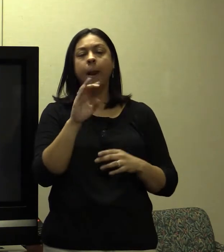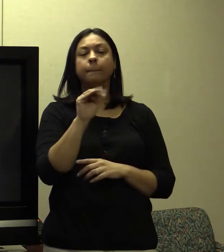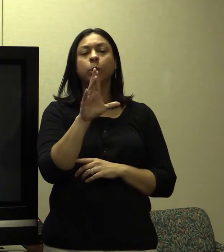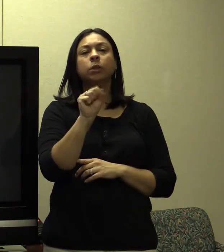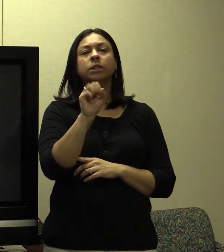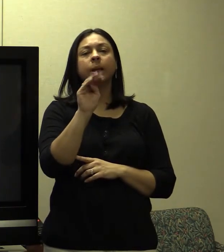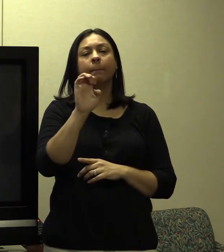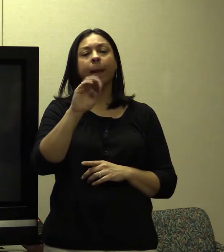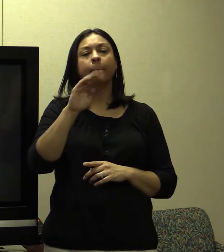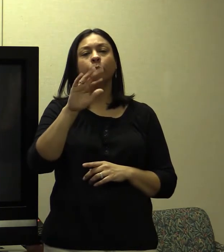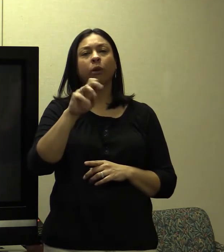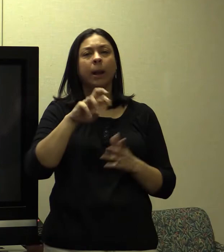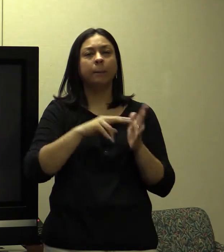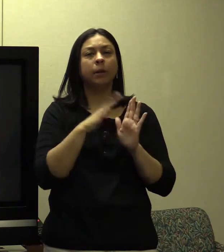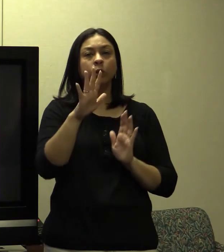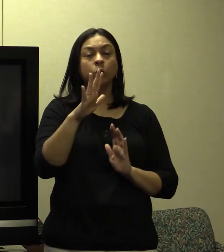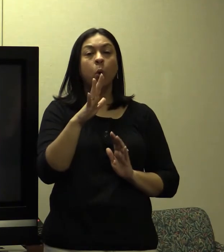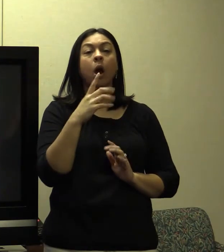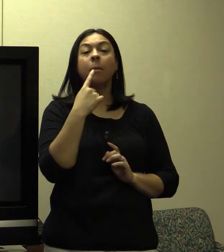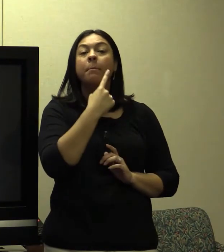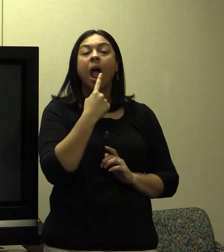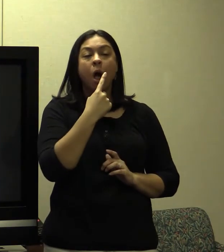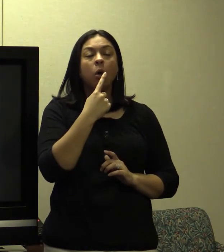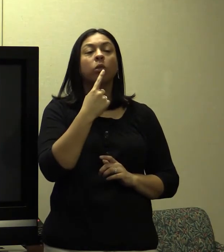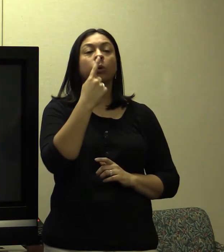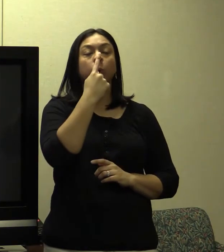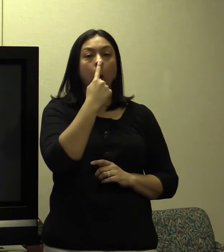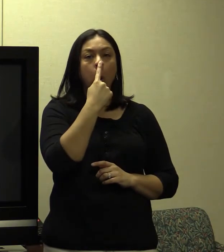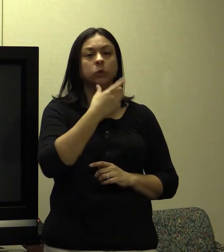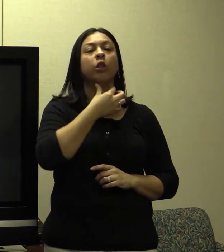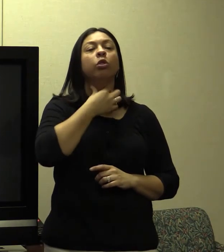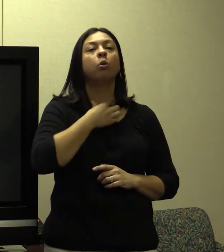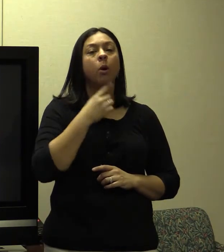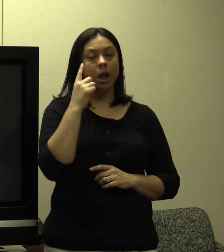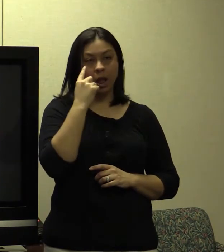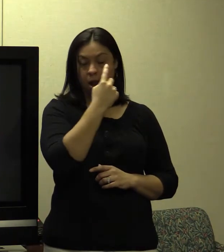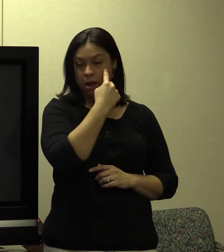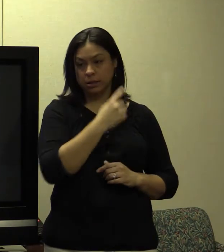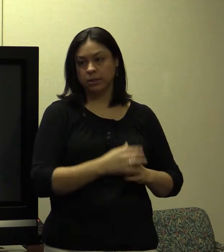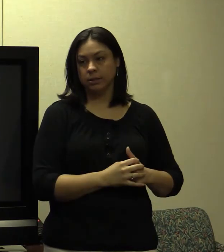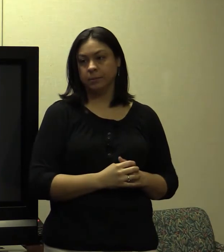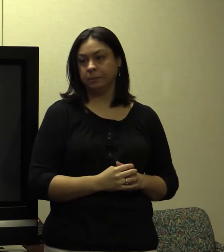of the mouth, nose, throat, and eyes.